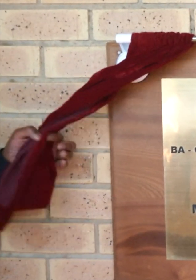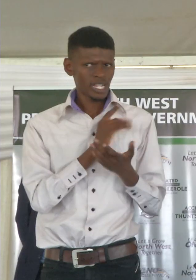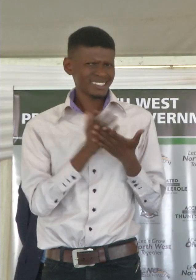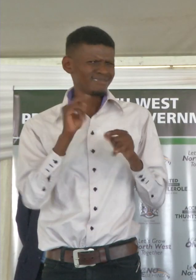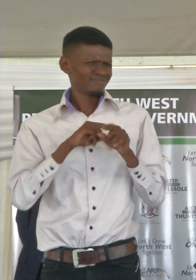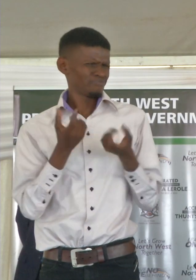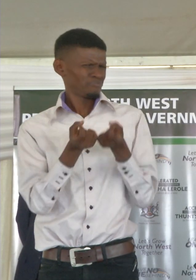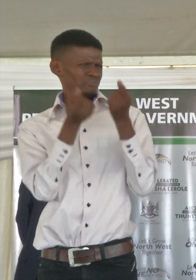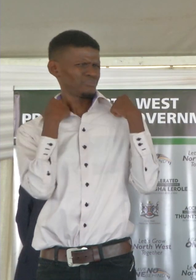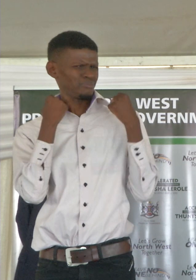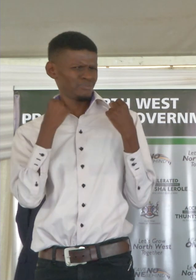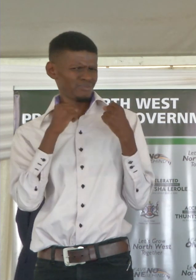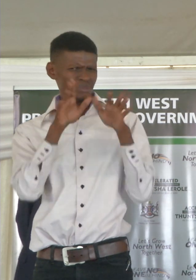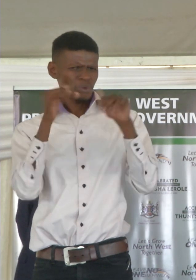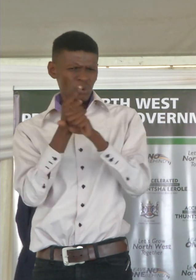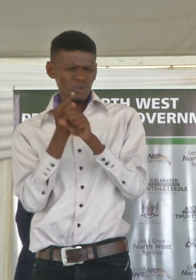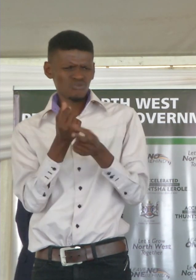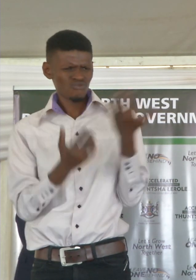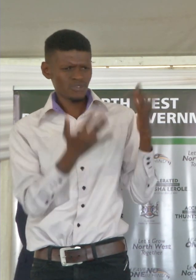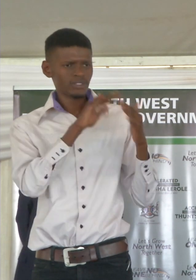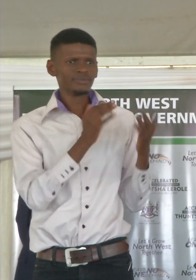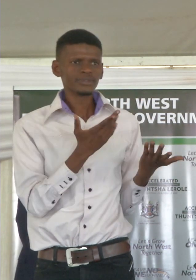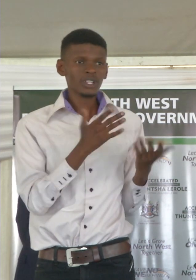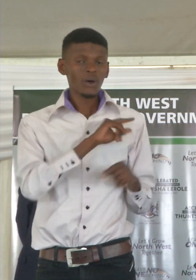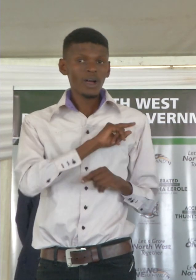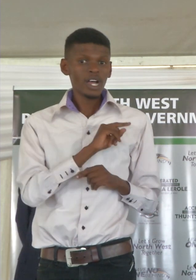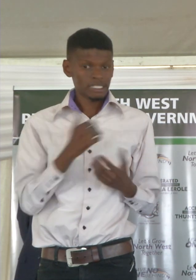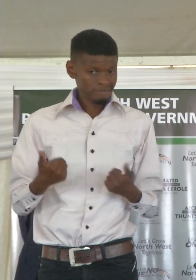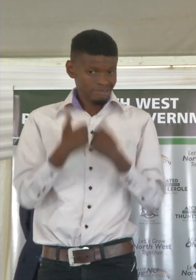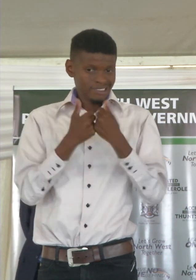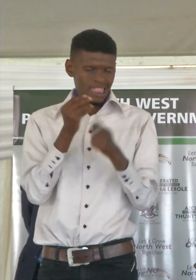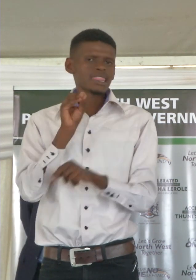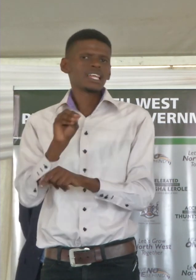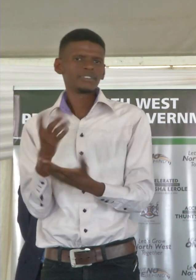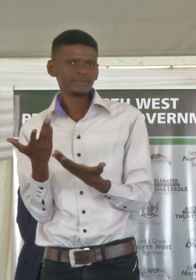sometimes I don't understand why people do that. Because you have challenges,